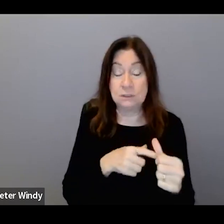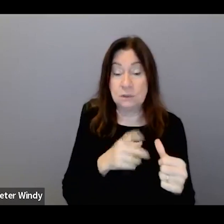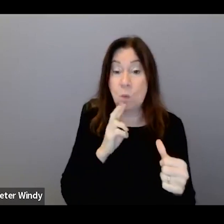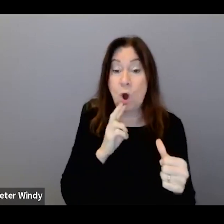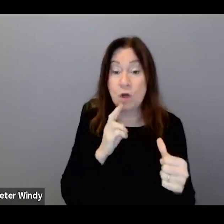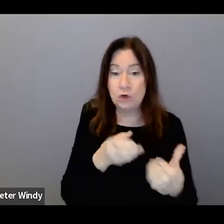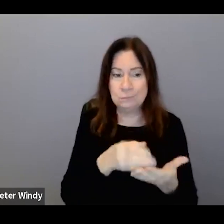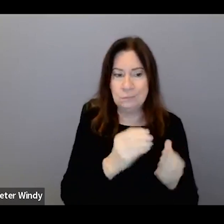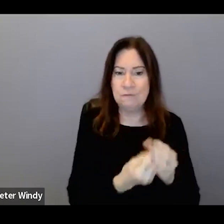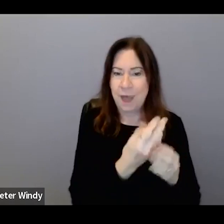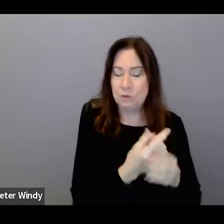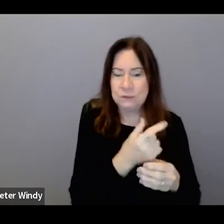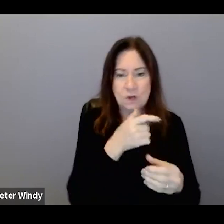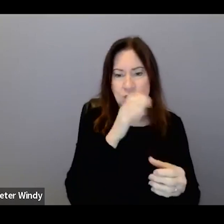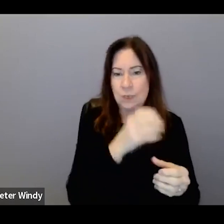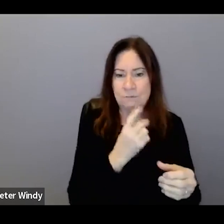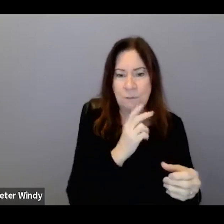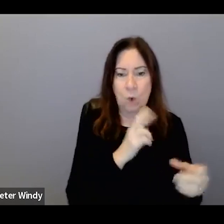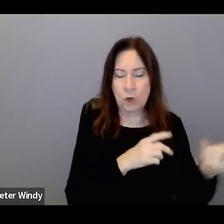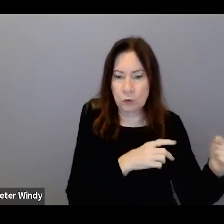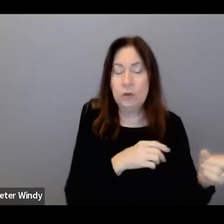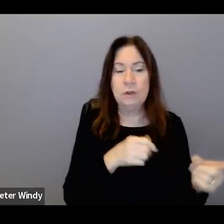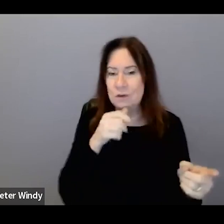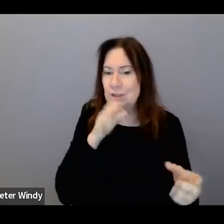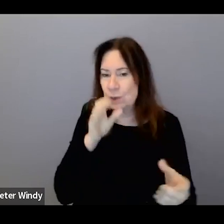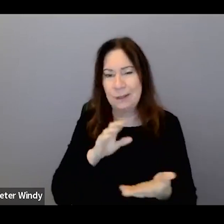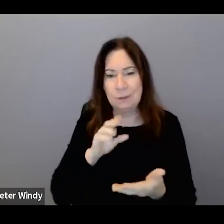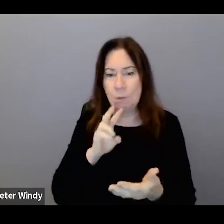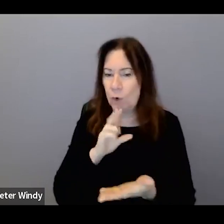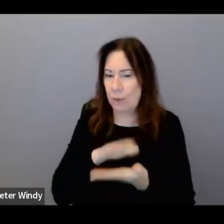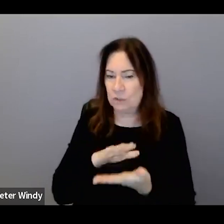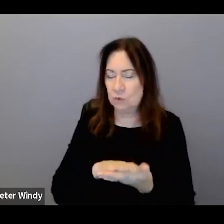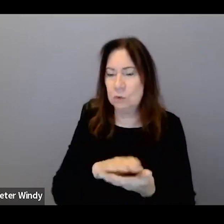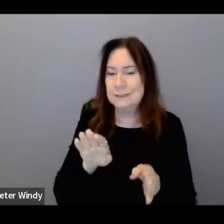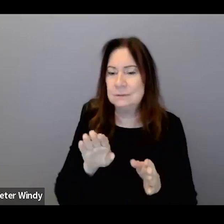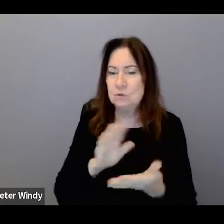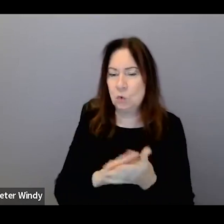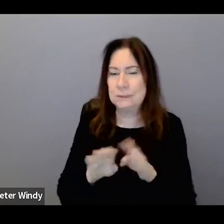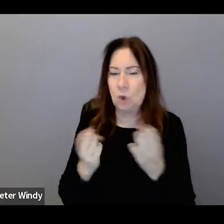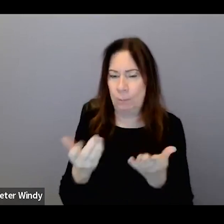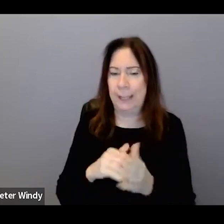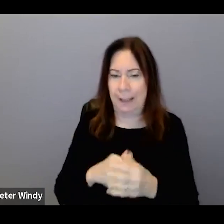been used and water has not been consumed since school returned.